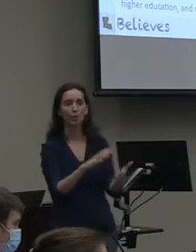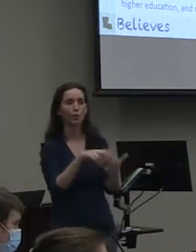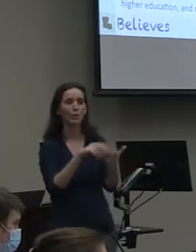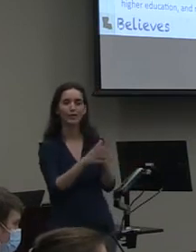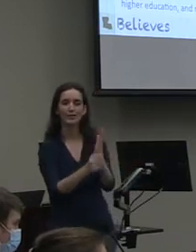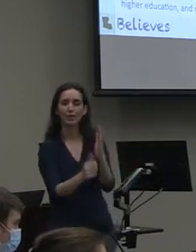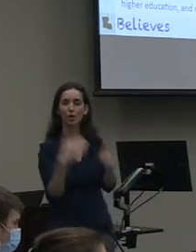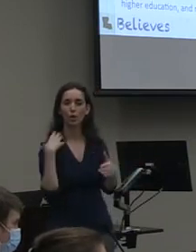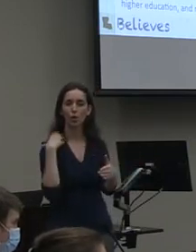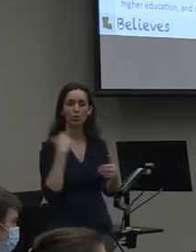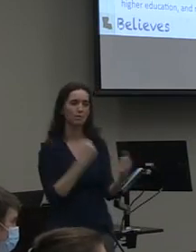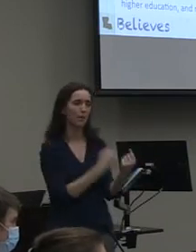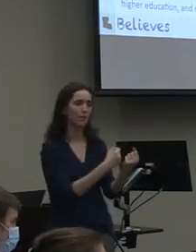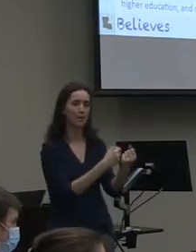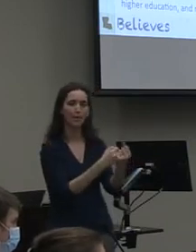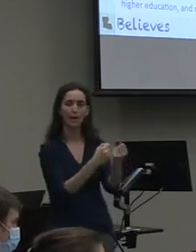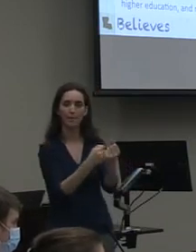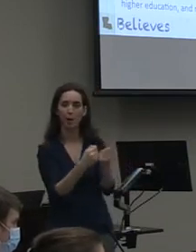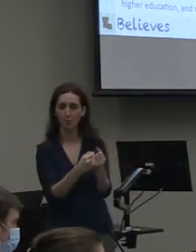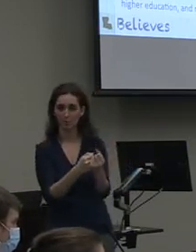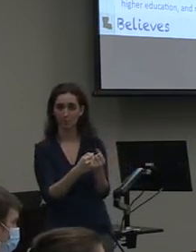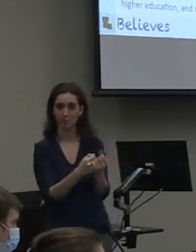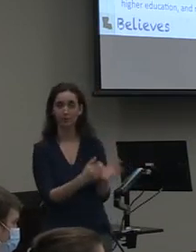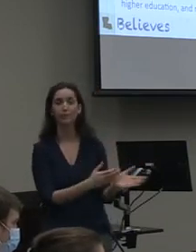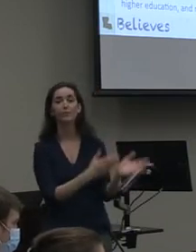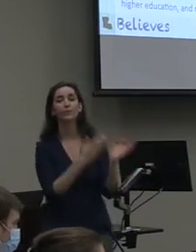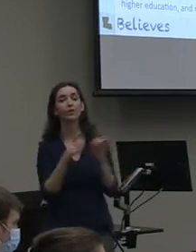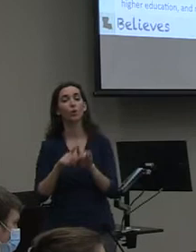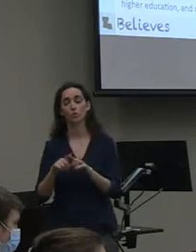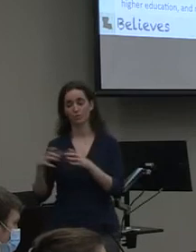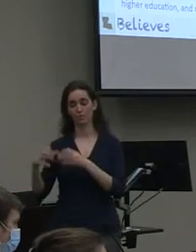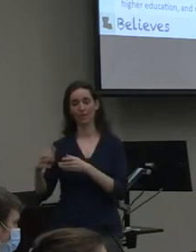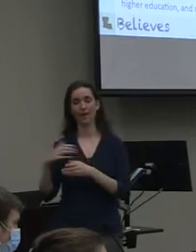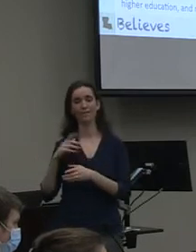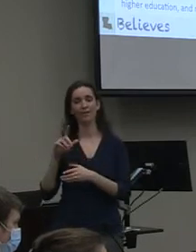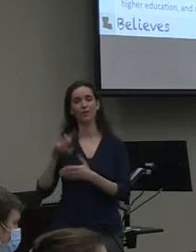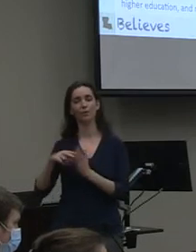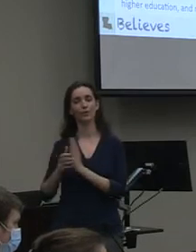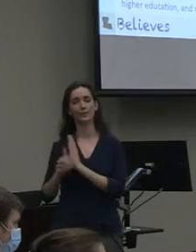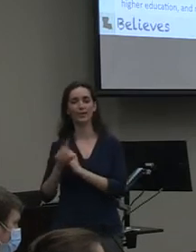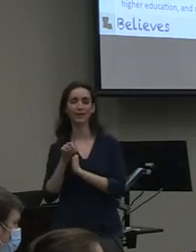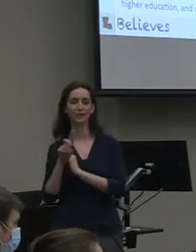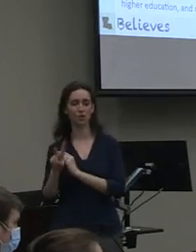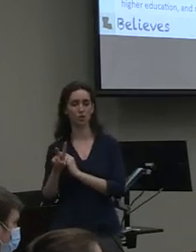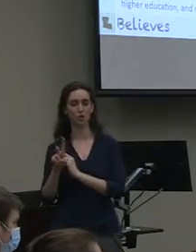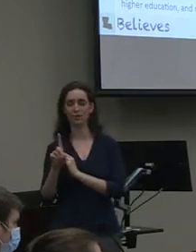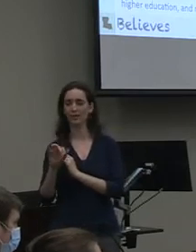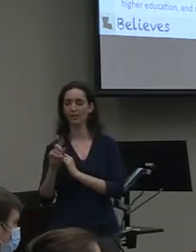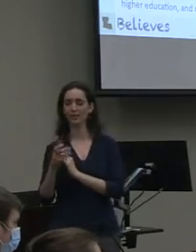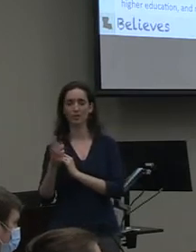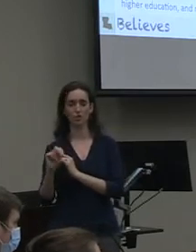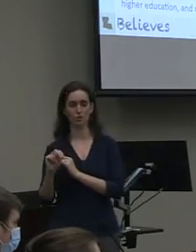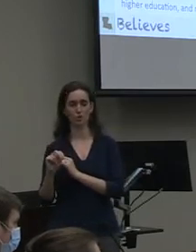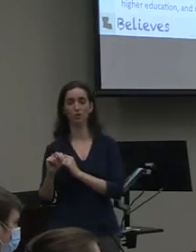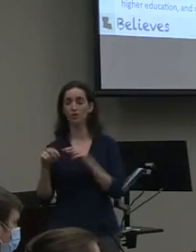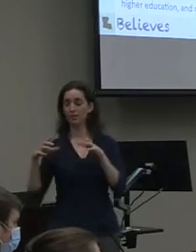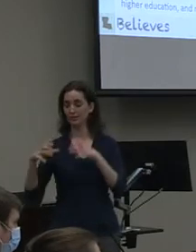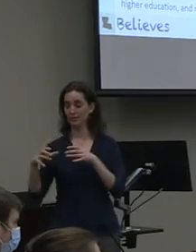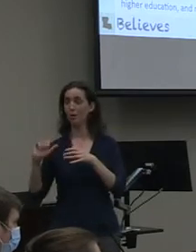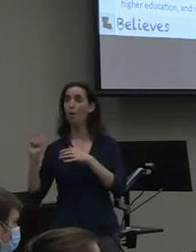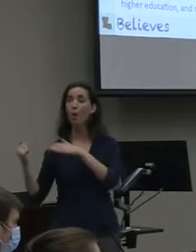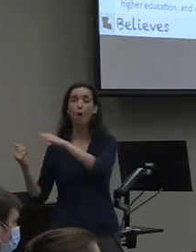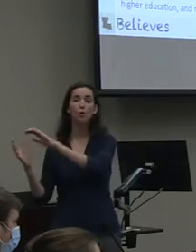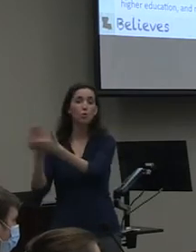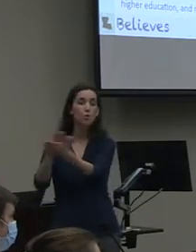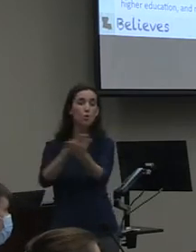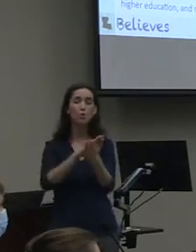do. And then we also have our literacy division that supports all of our schools. And